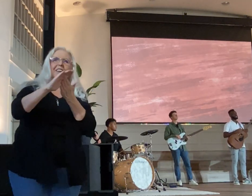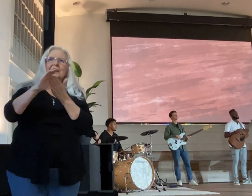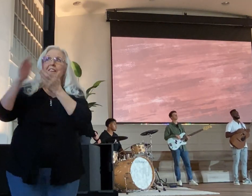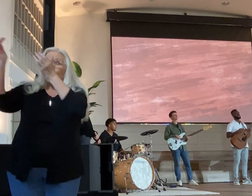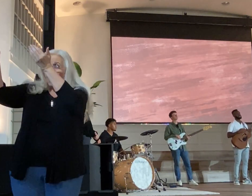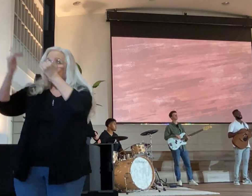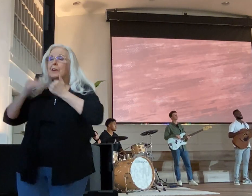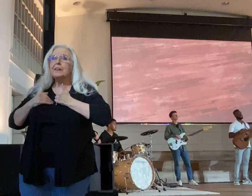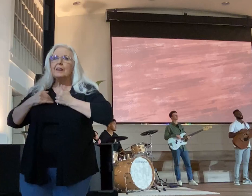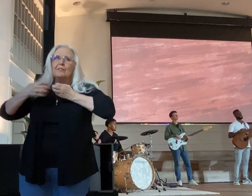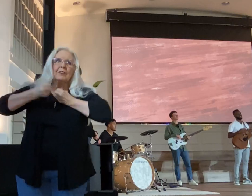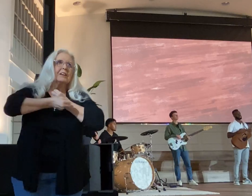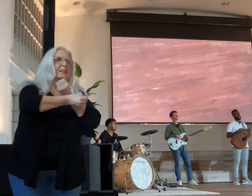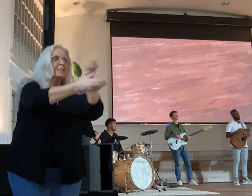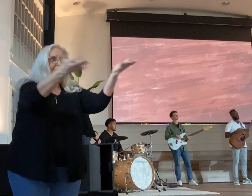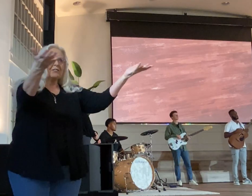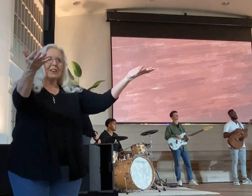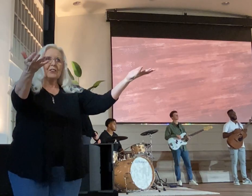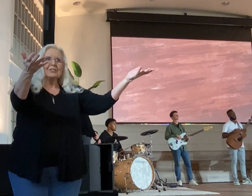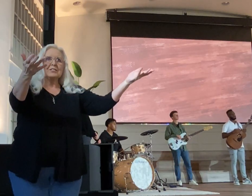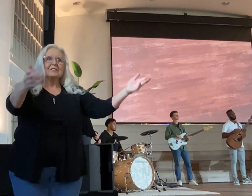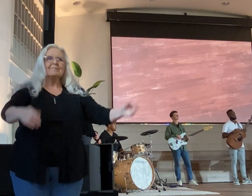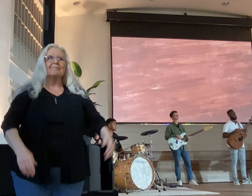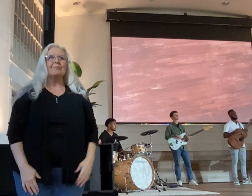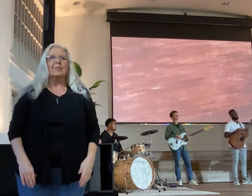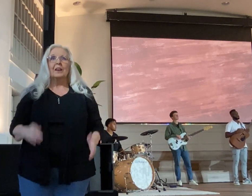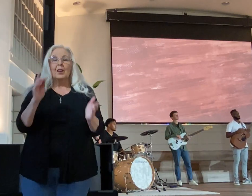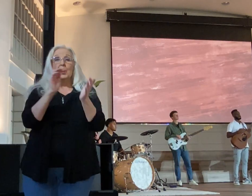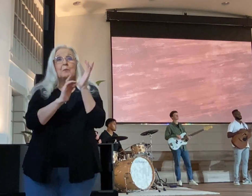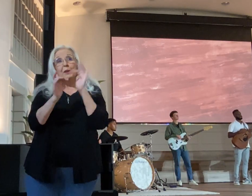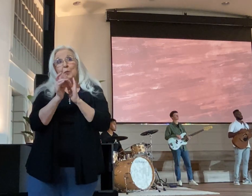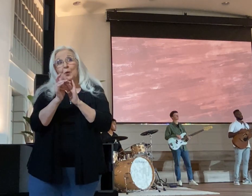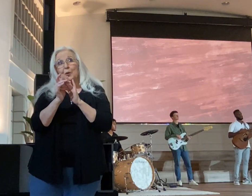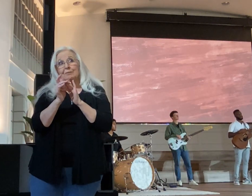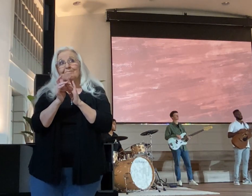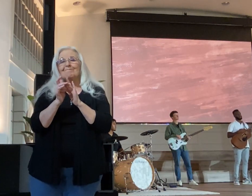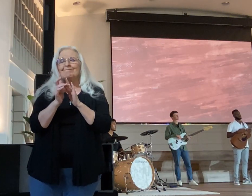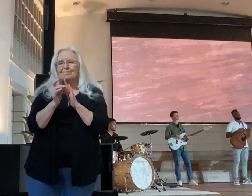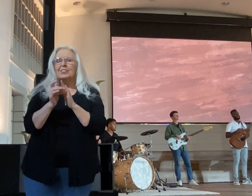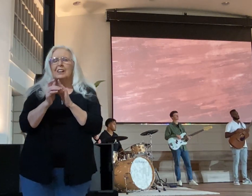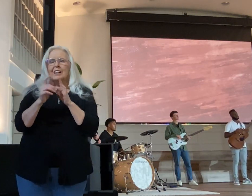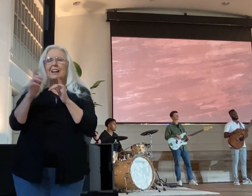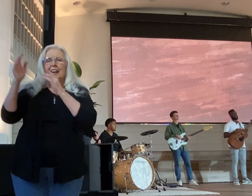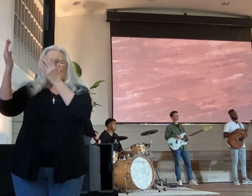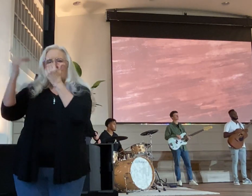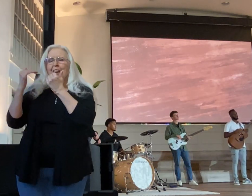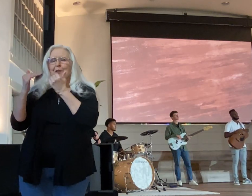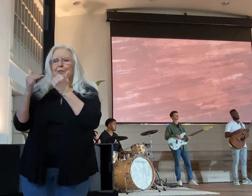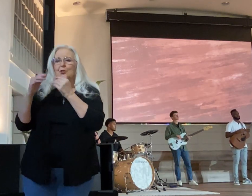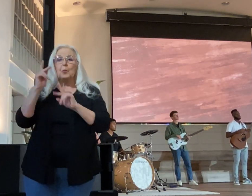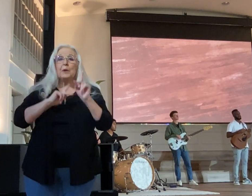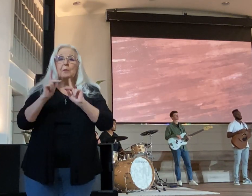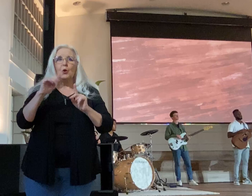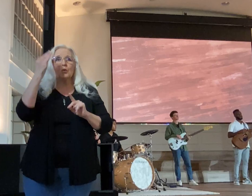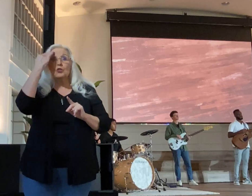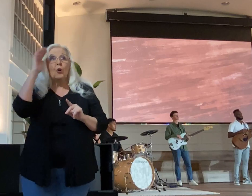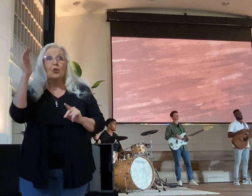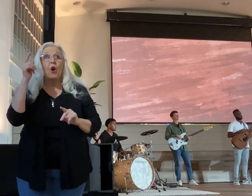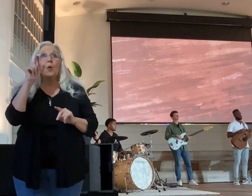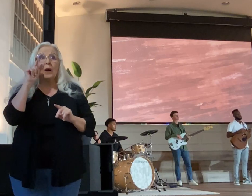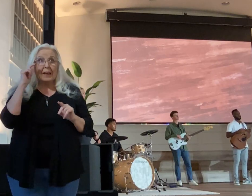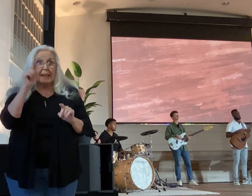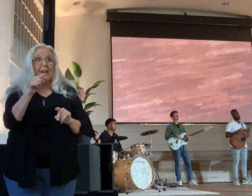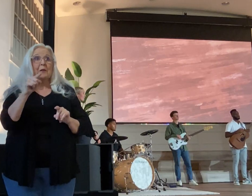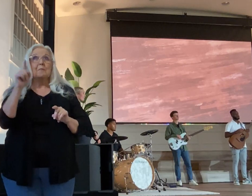that with our fellow believers and also those that still need to know Him. So I would encourage you to get the